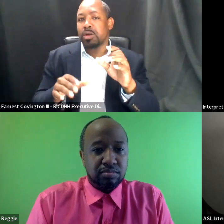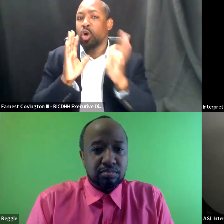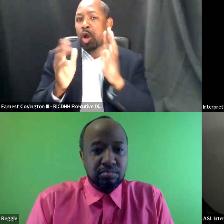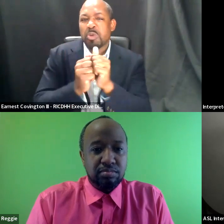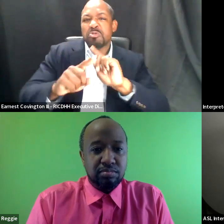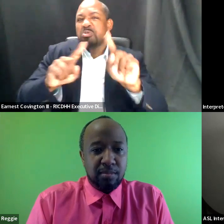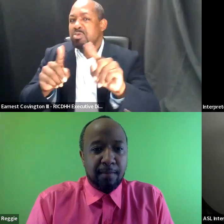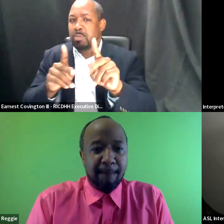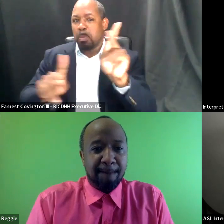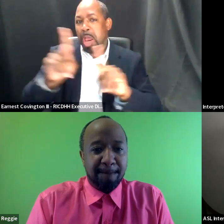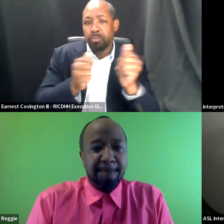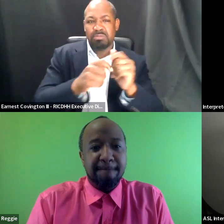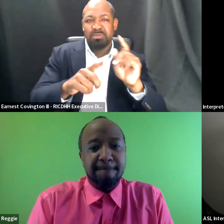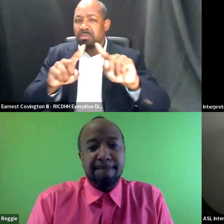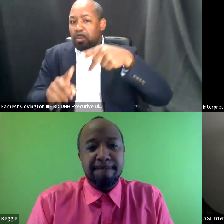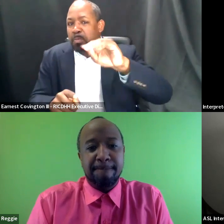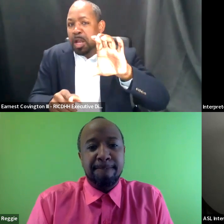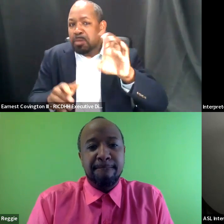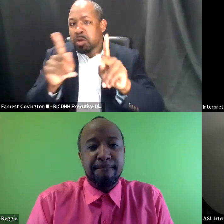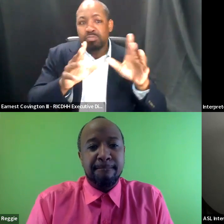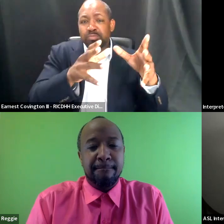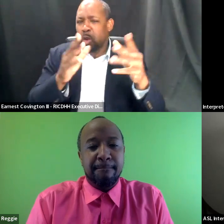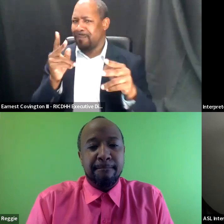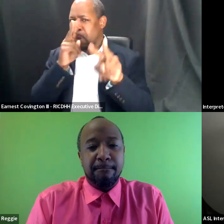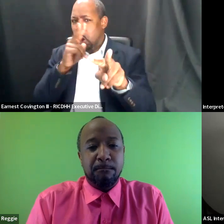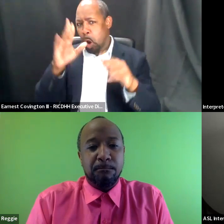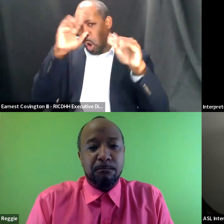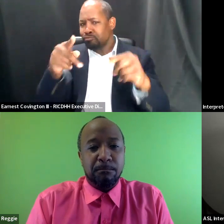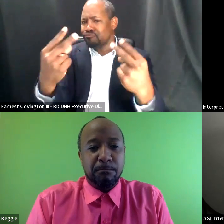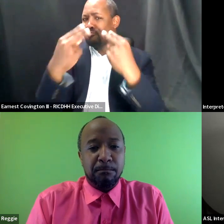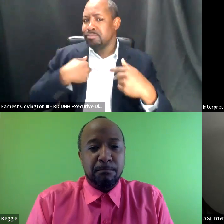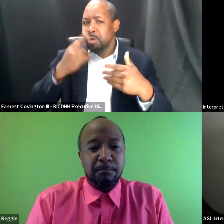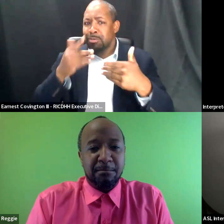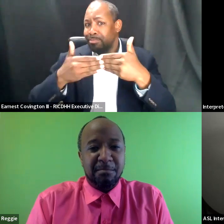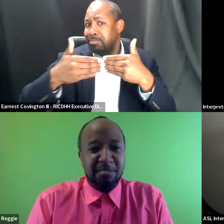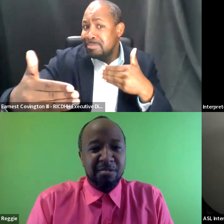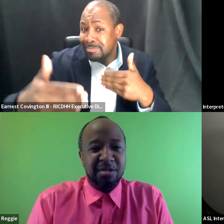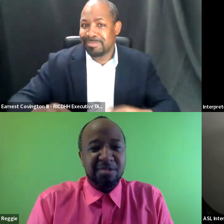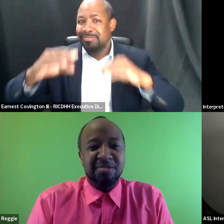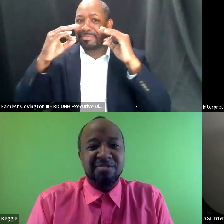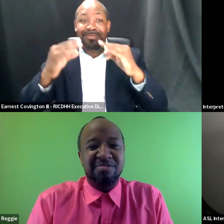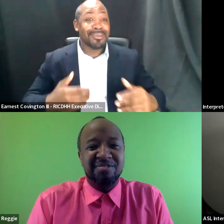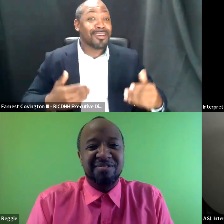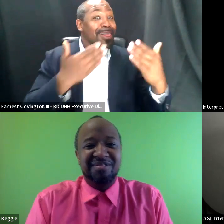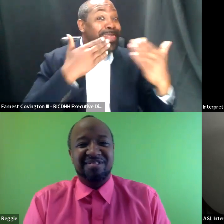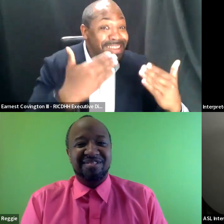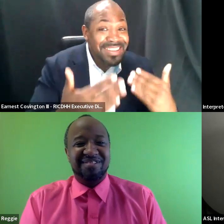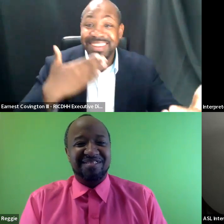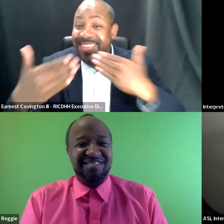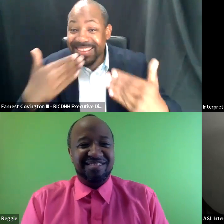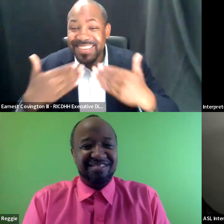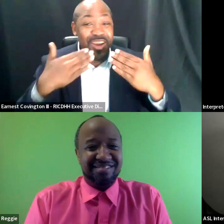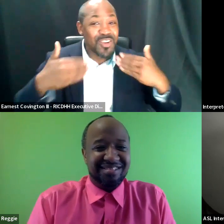well. We will have subsequent Oceanside chats with various BIPOC folks